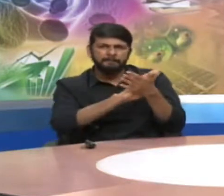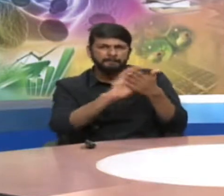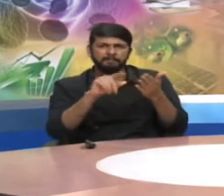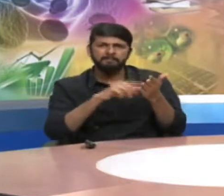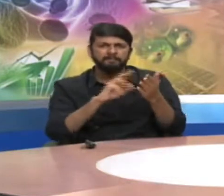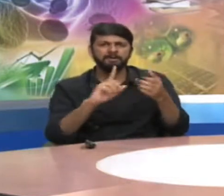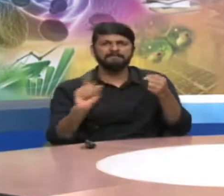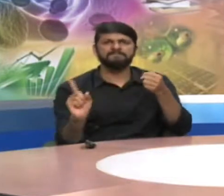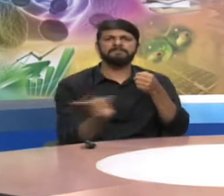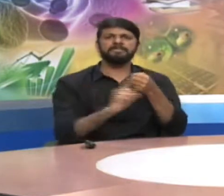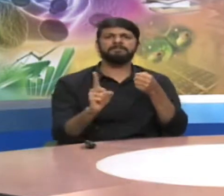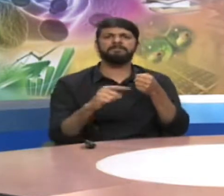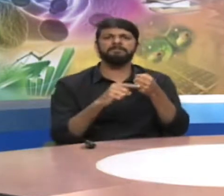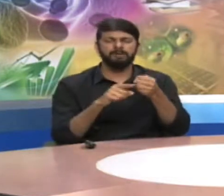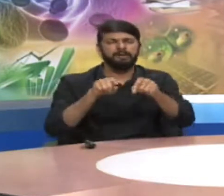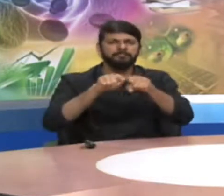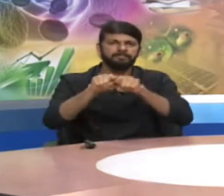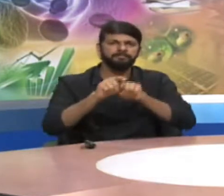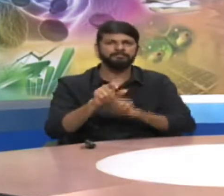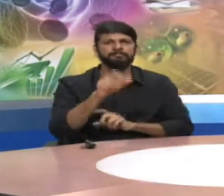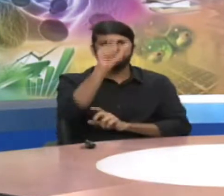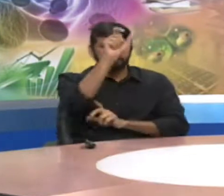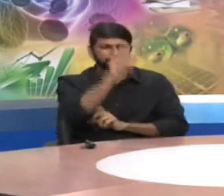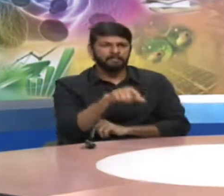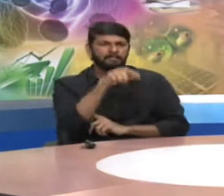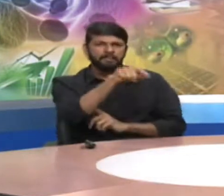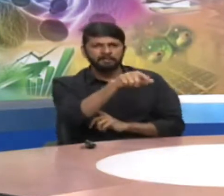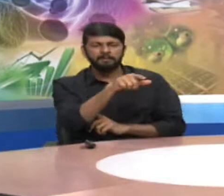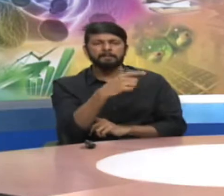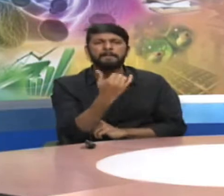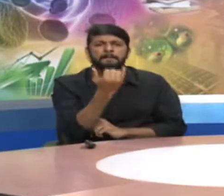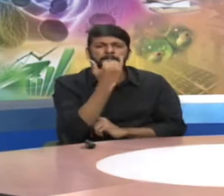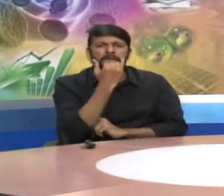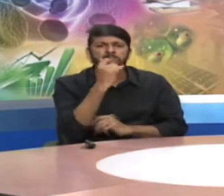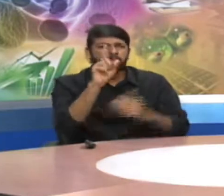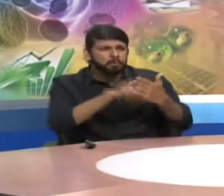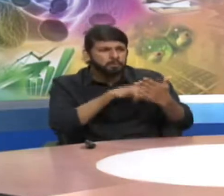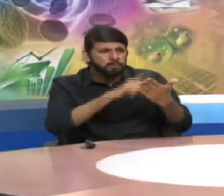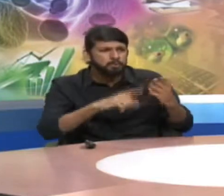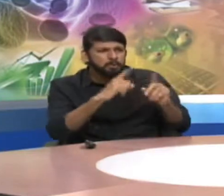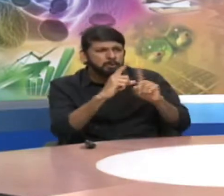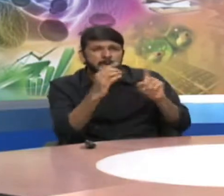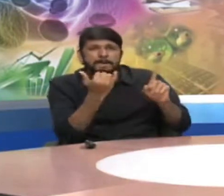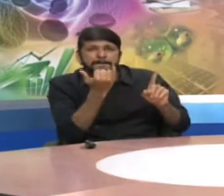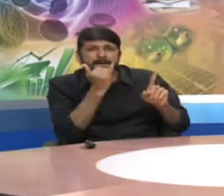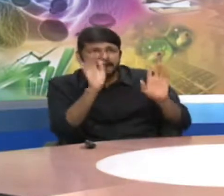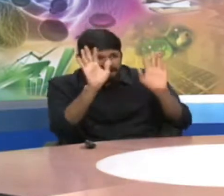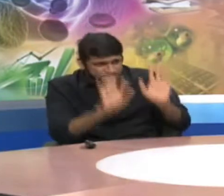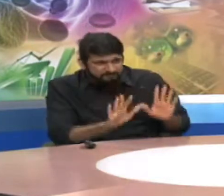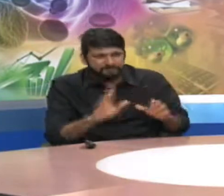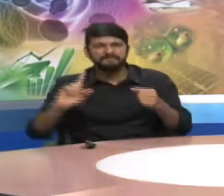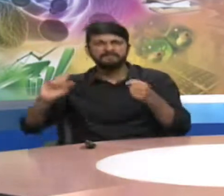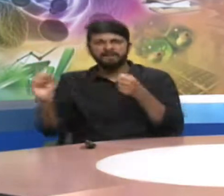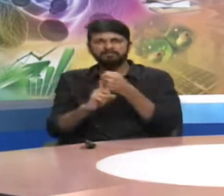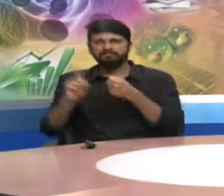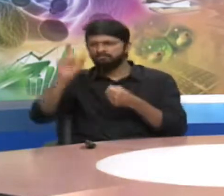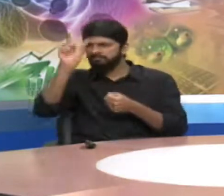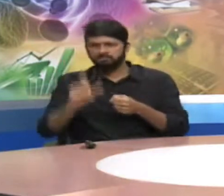Banish, it is send someone away as a punishment. Somebody who does something